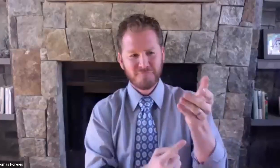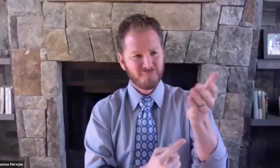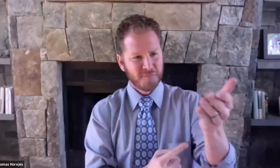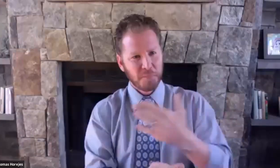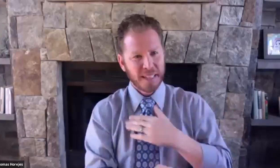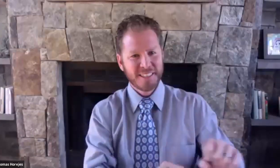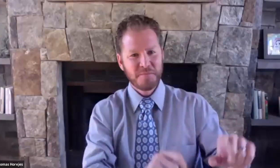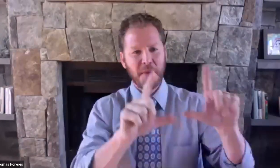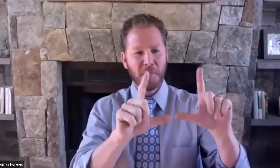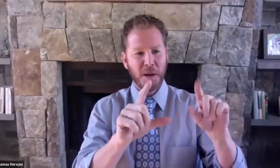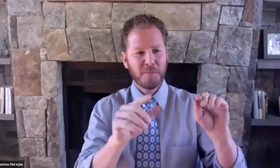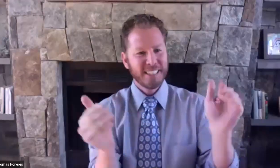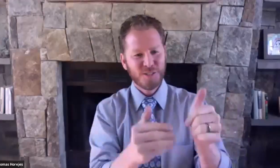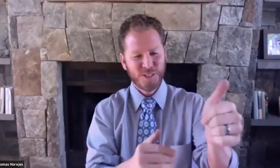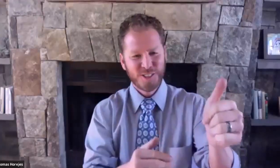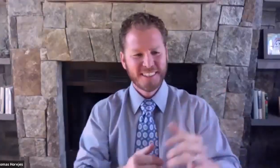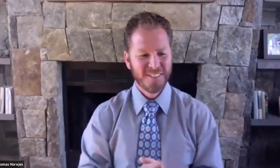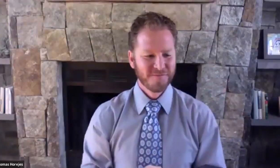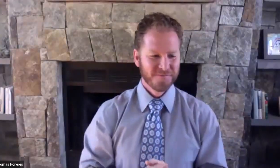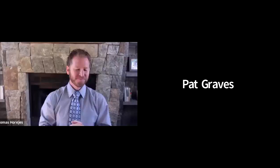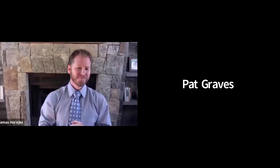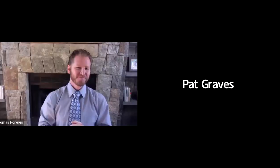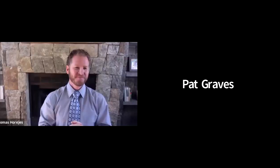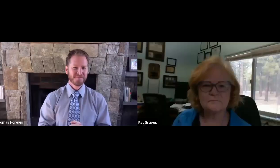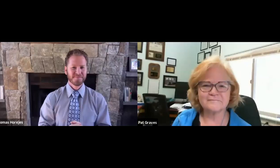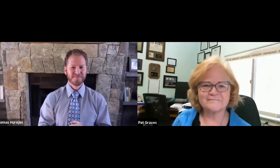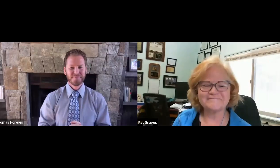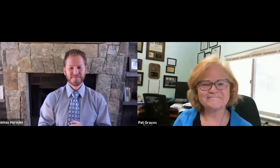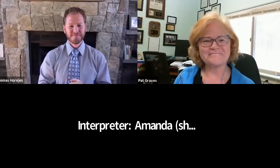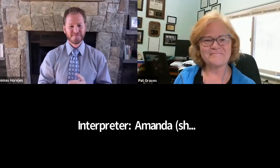with Pat Graves. Please turn on your camera, Pat.